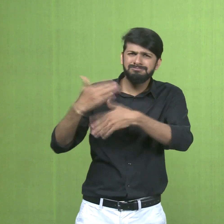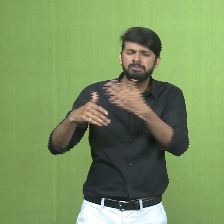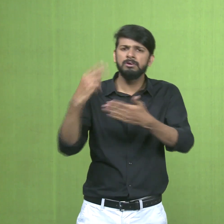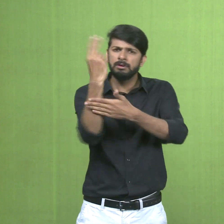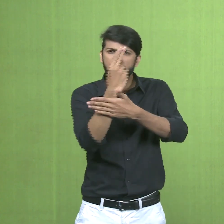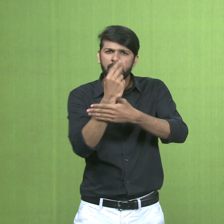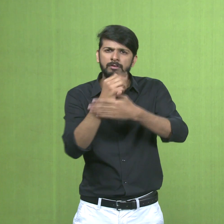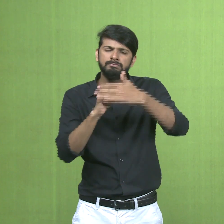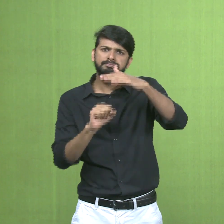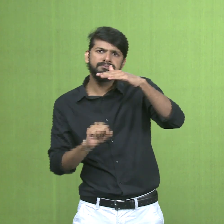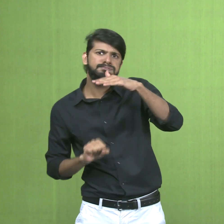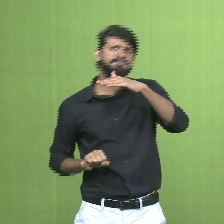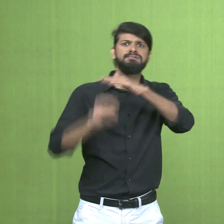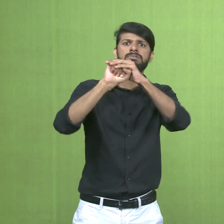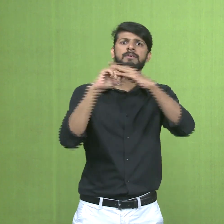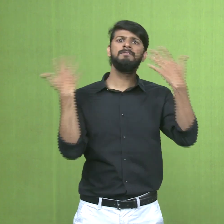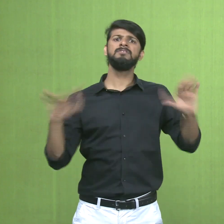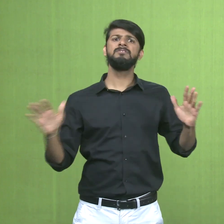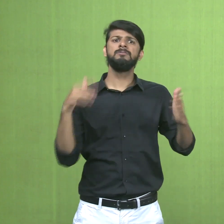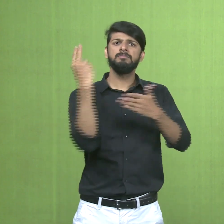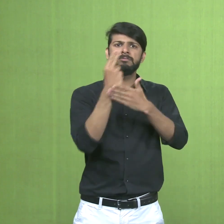During their time, kalamkari reached its zenith,